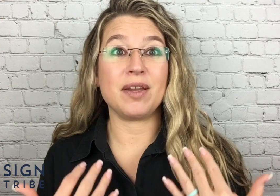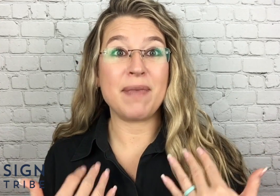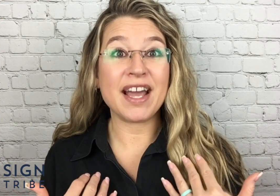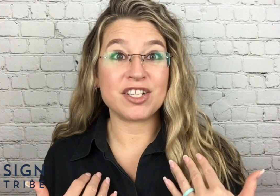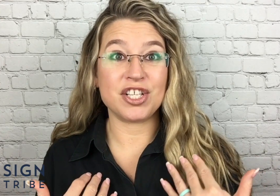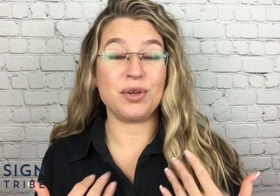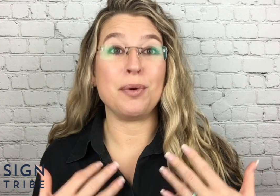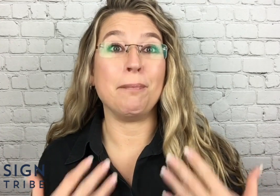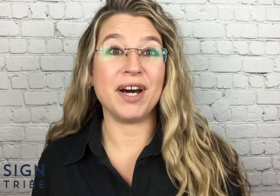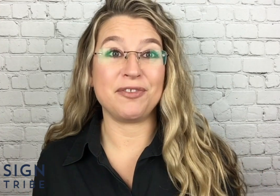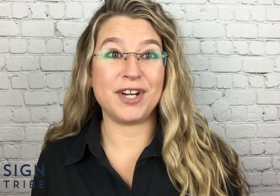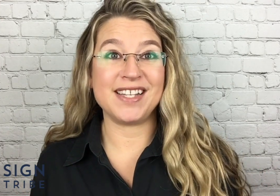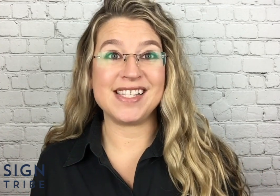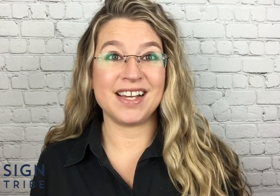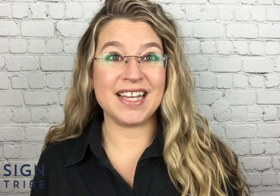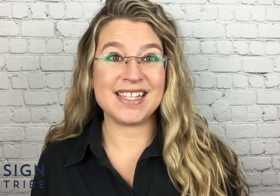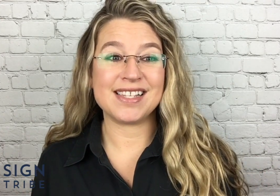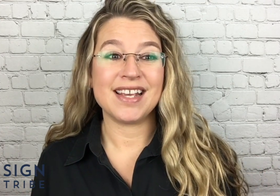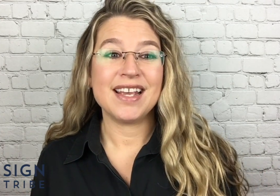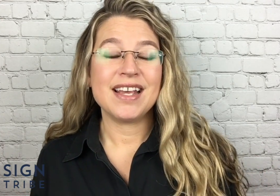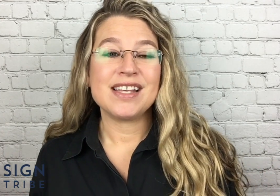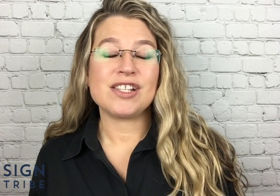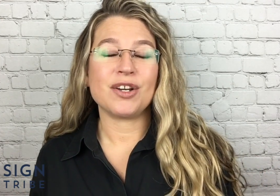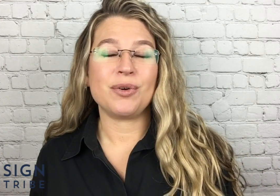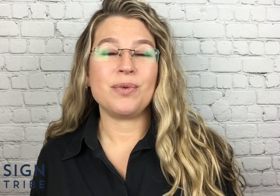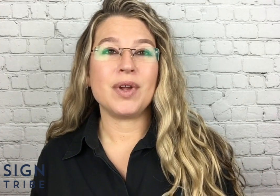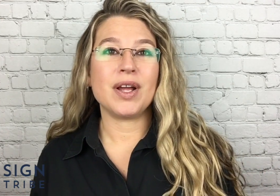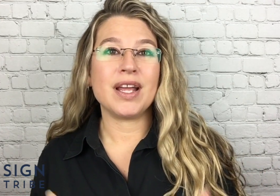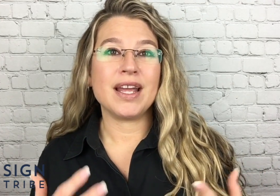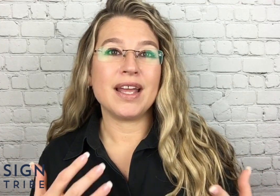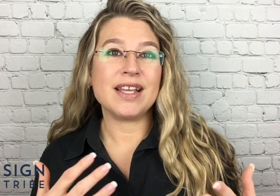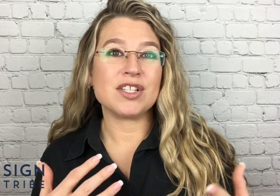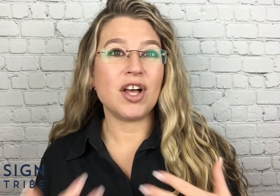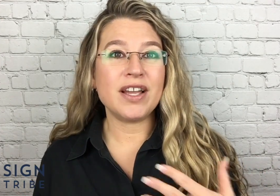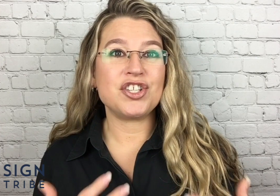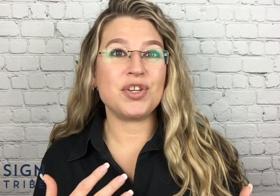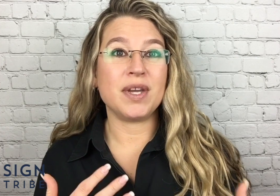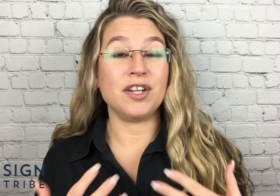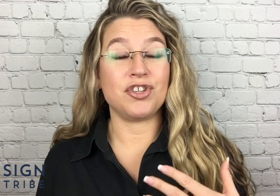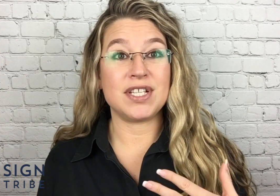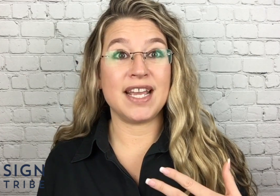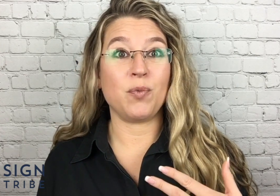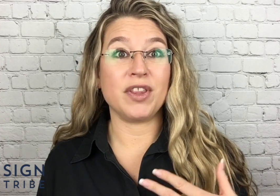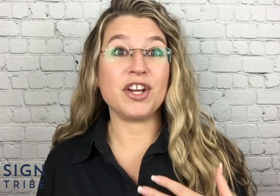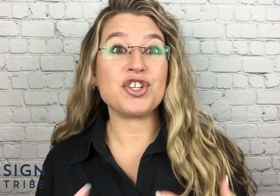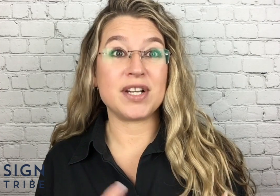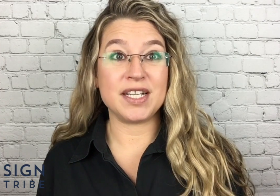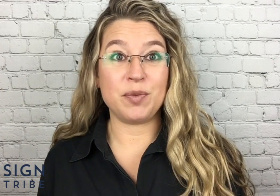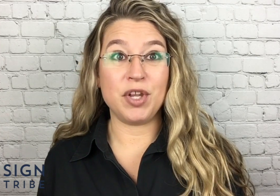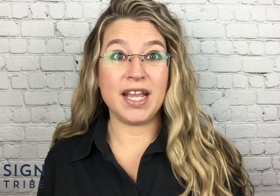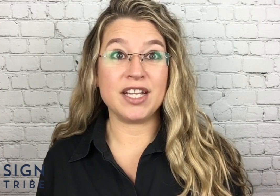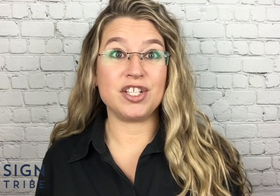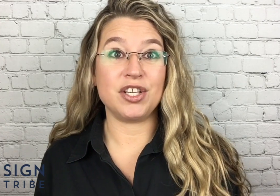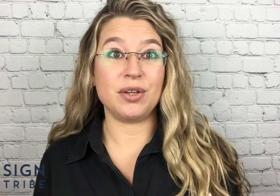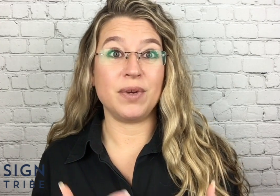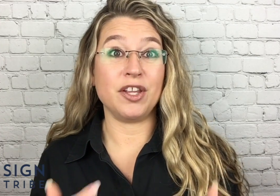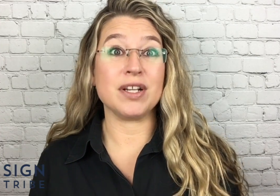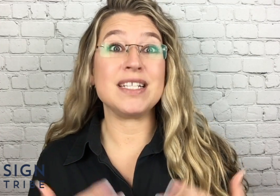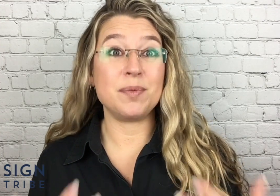back to you modified signs. So as long as you can understand what they're trying to communicate to you and they're attempting